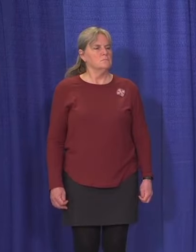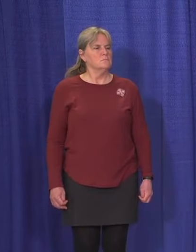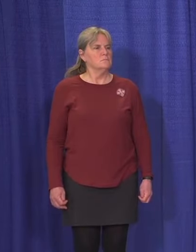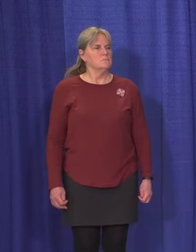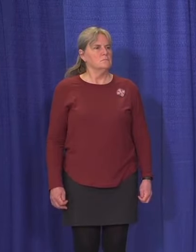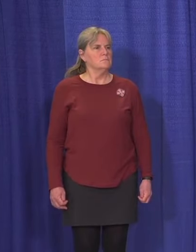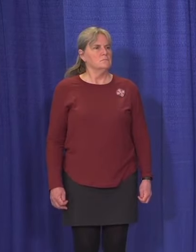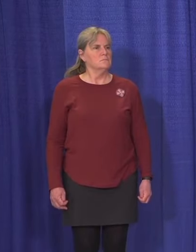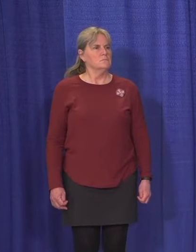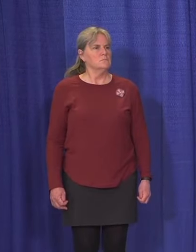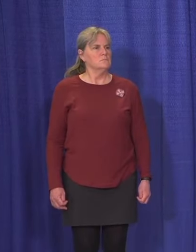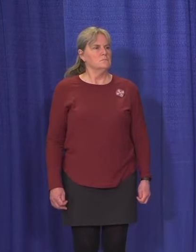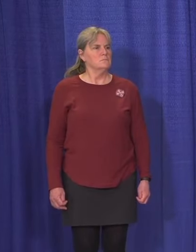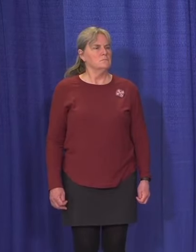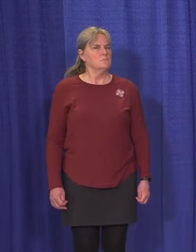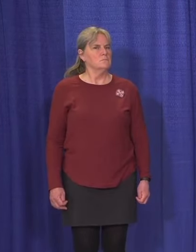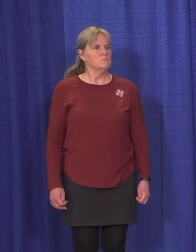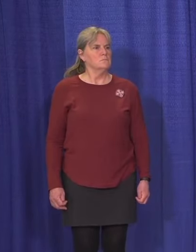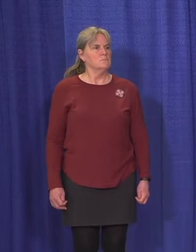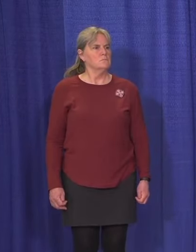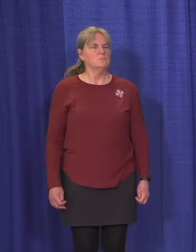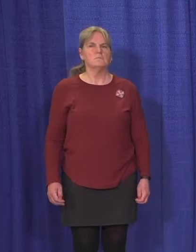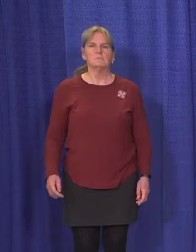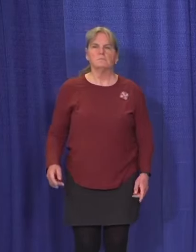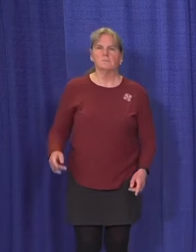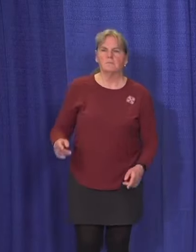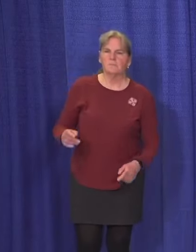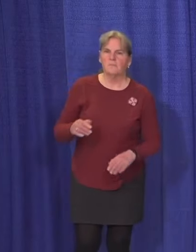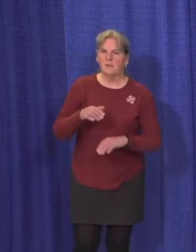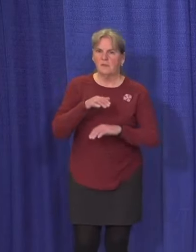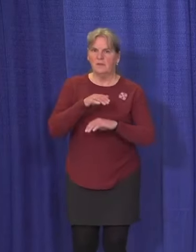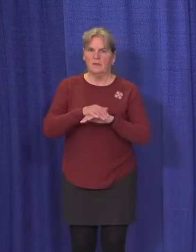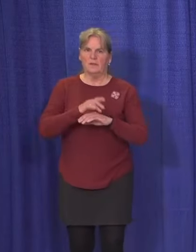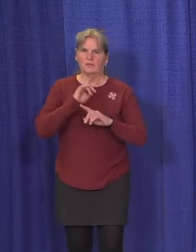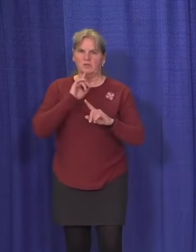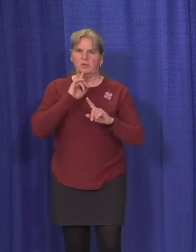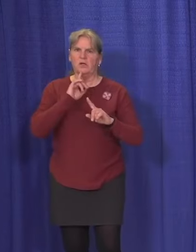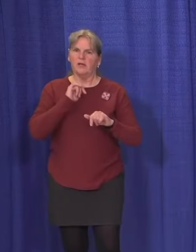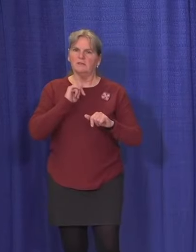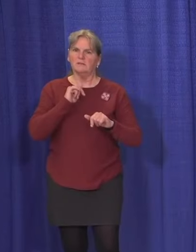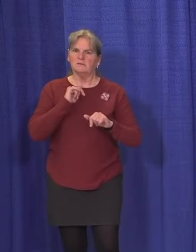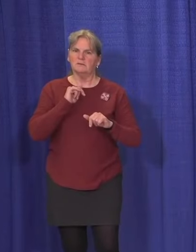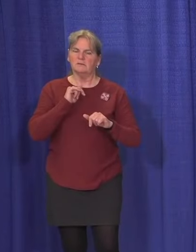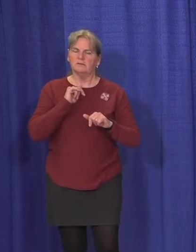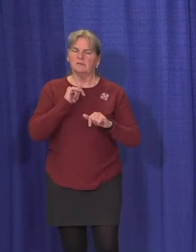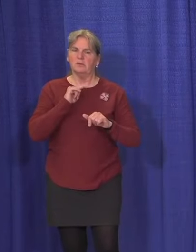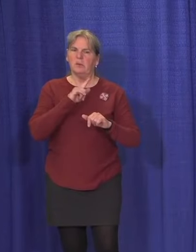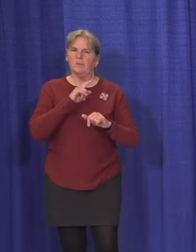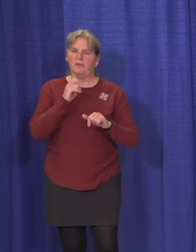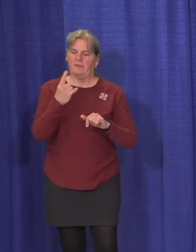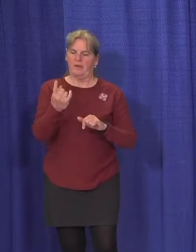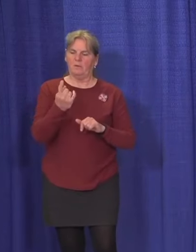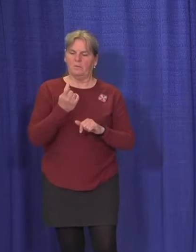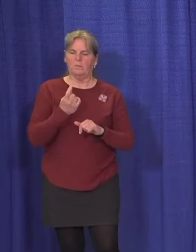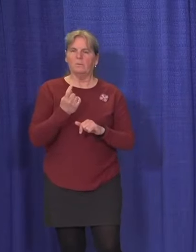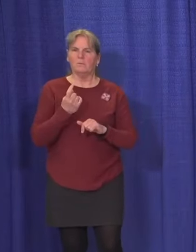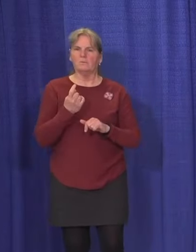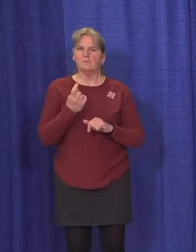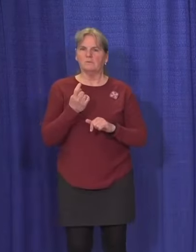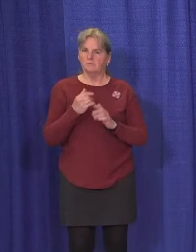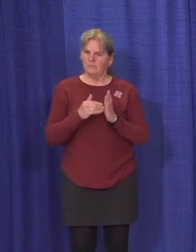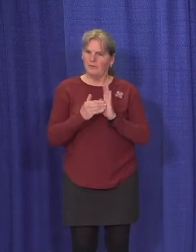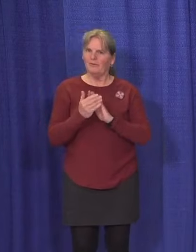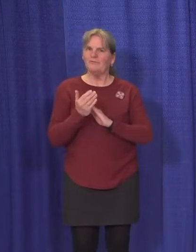arriver à ce but. I just think it's worth repeating because the question has been asked